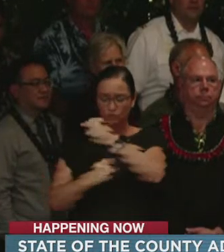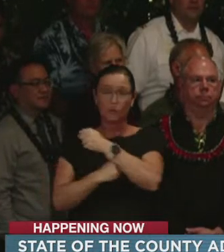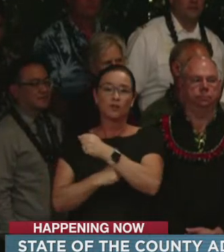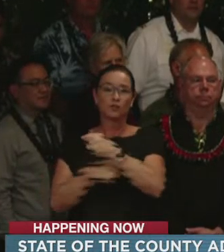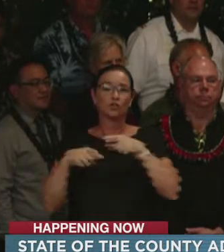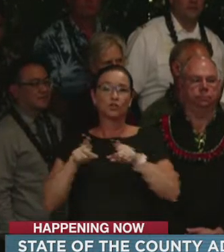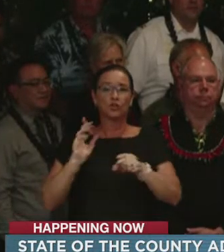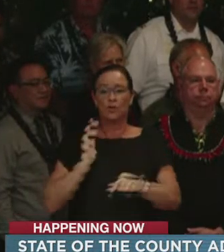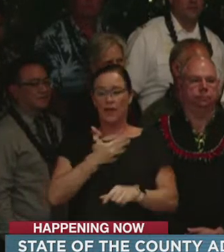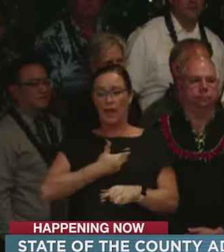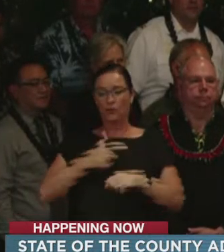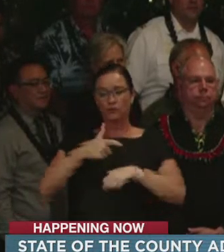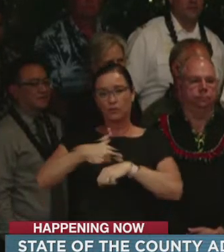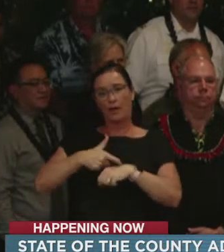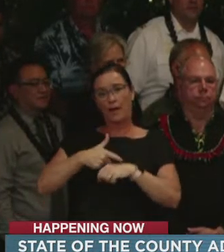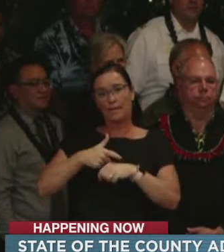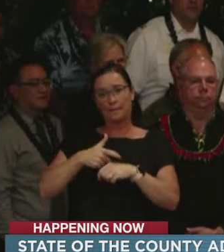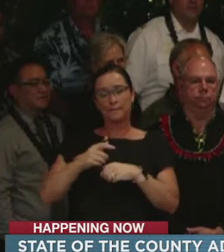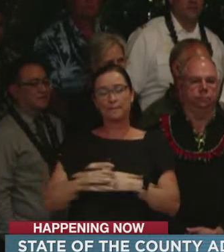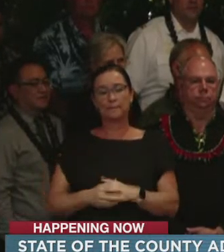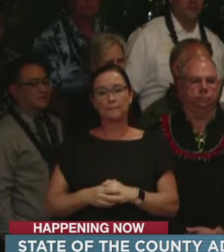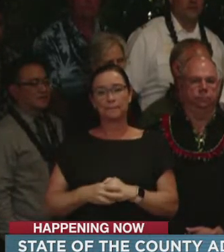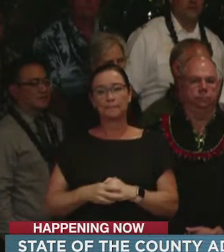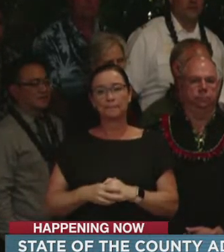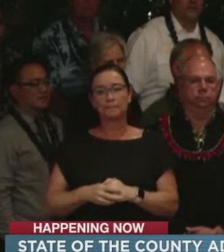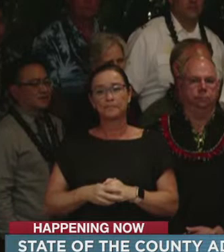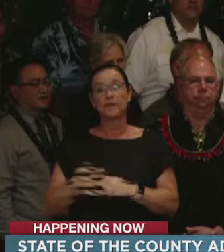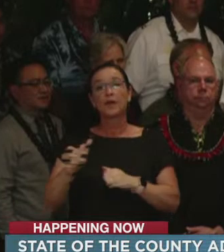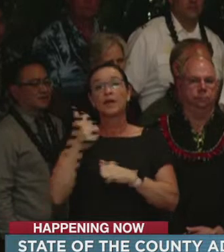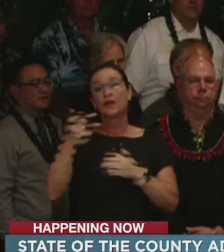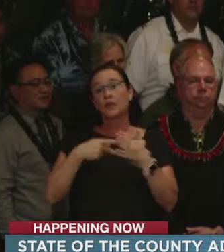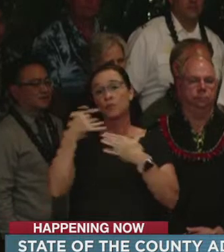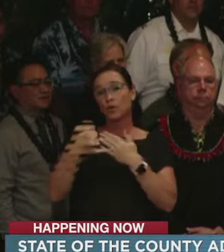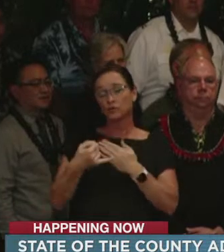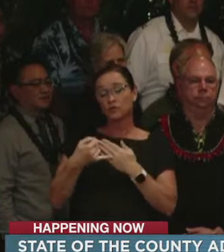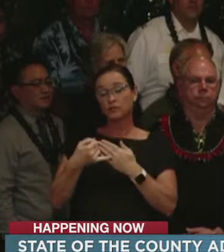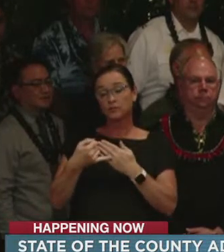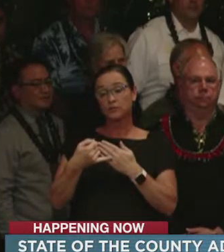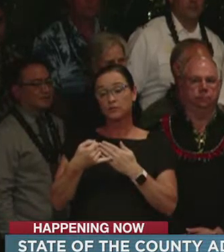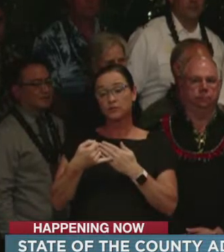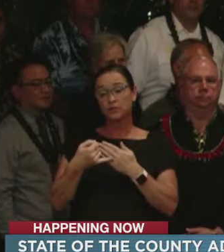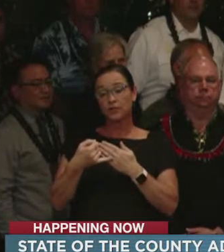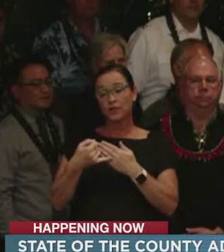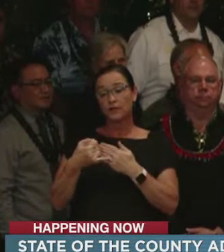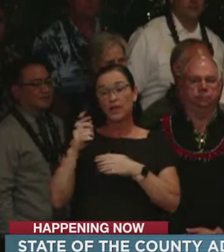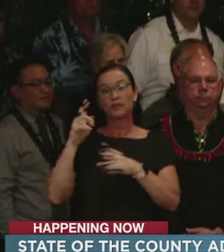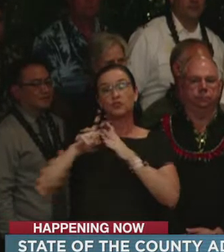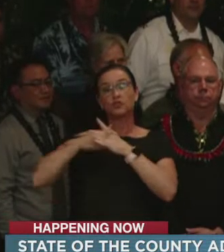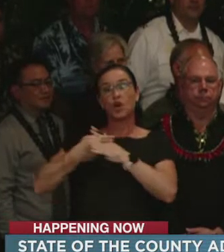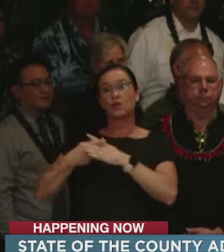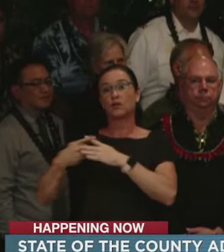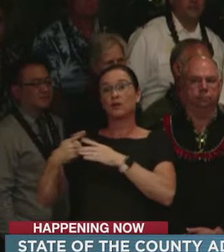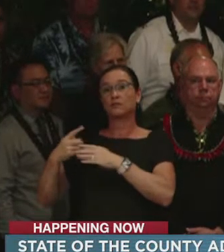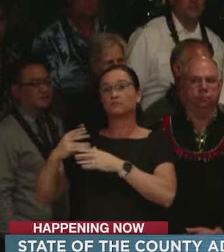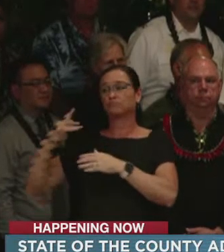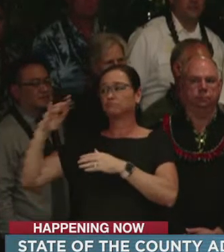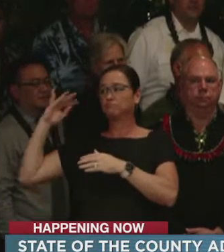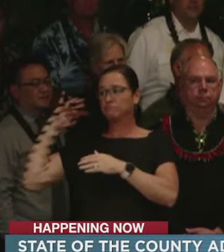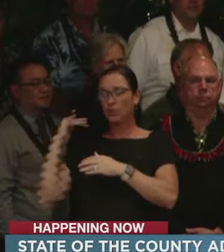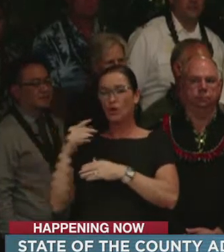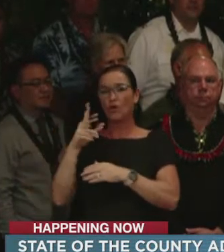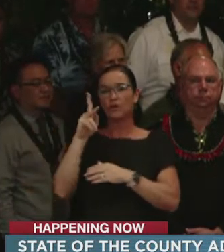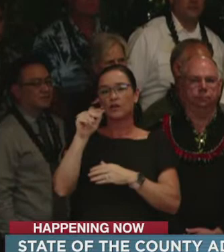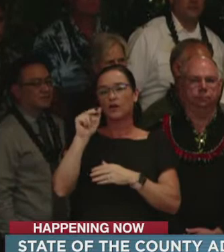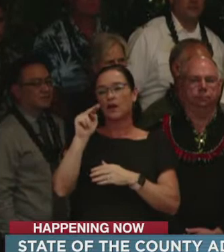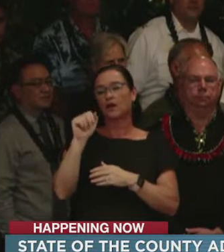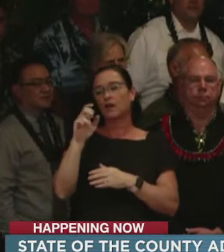throughout our administration. Another project that was years in the making was the Kalanianiole reconstruction project that